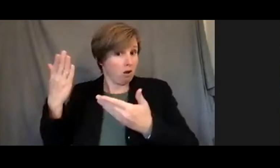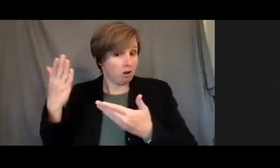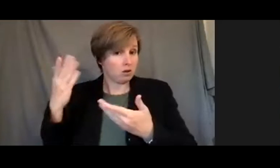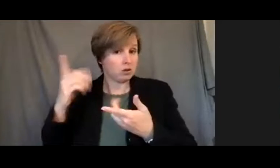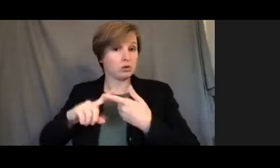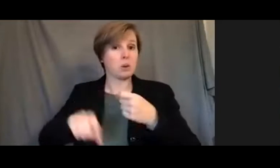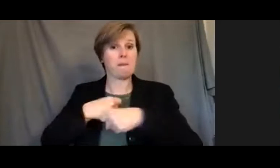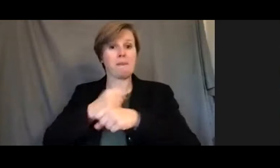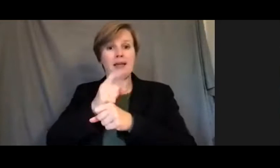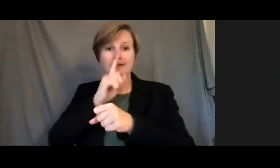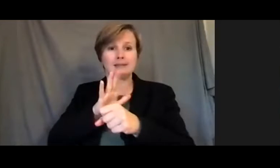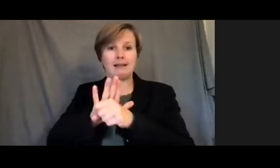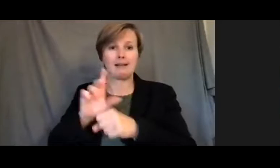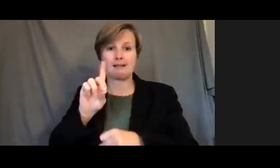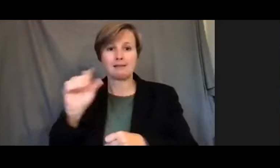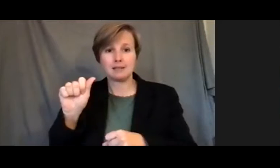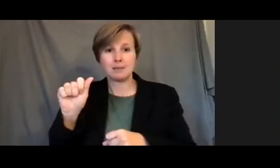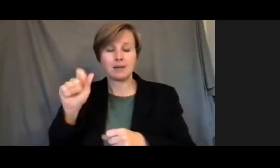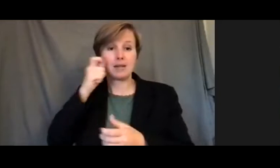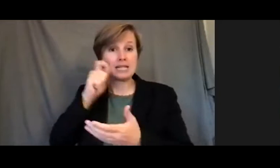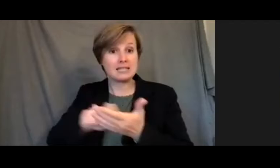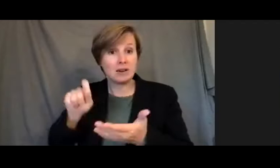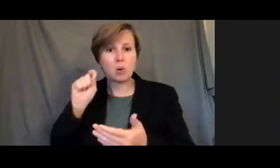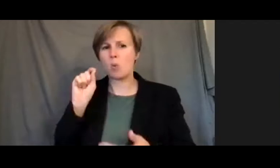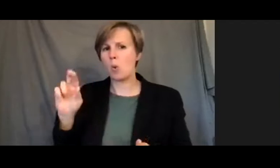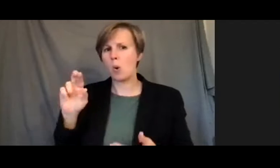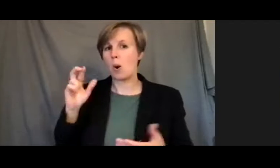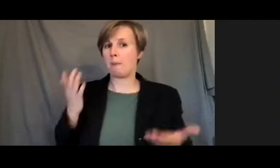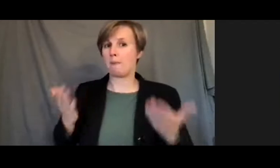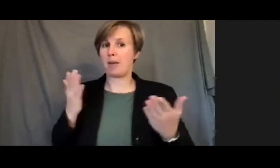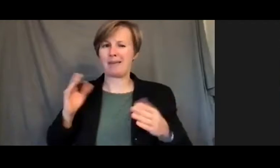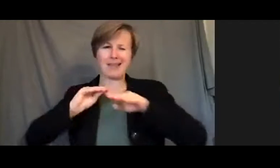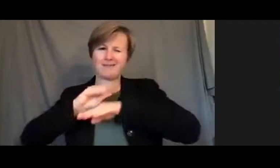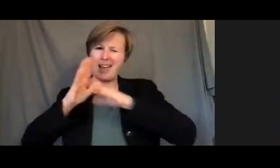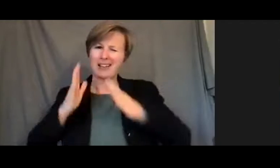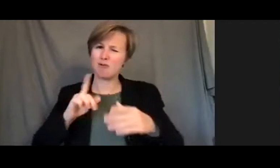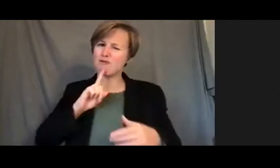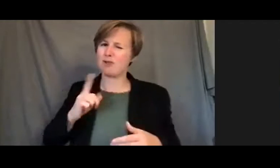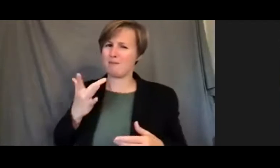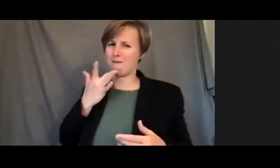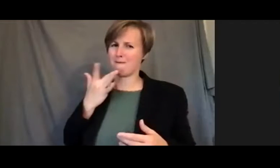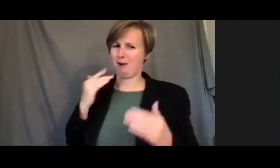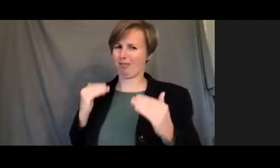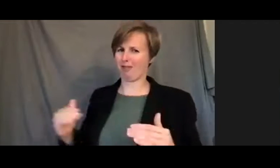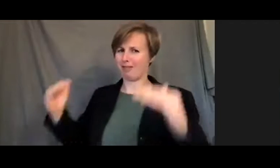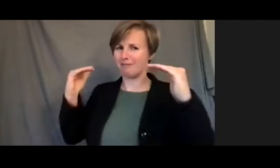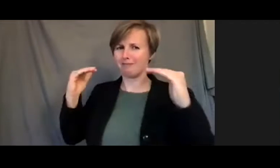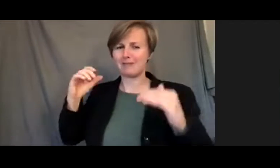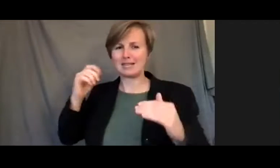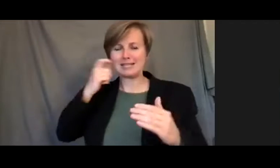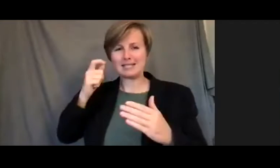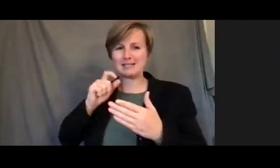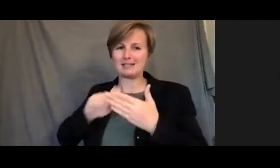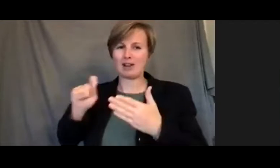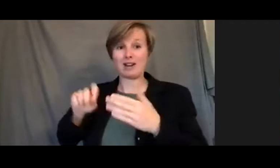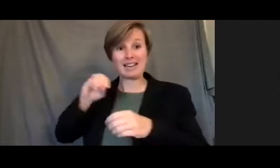create a dedicated disability secretary or possibly an advisor, but I really want it to be at a secretarial level within the